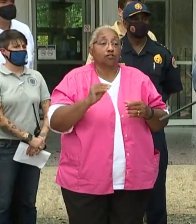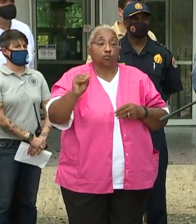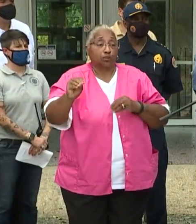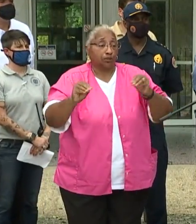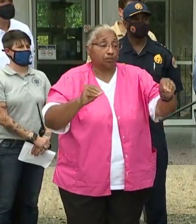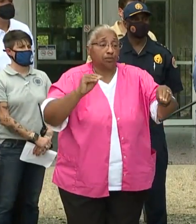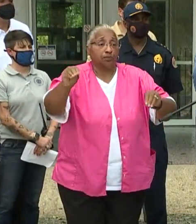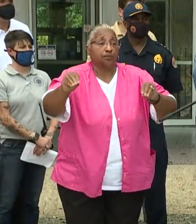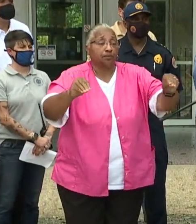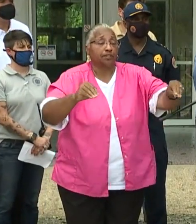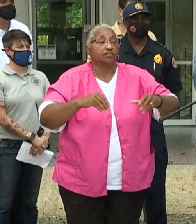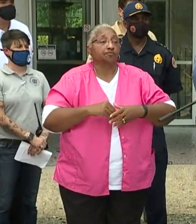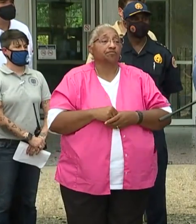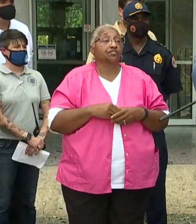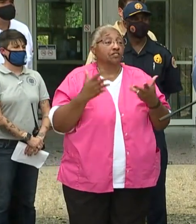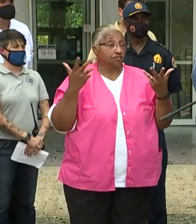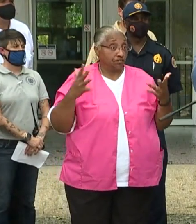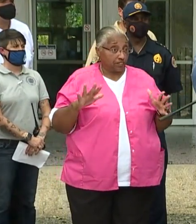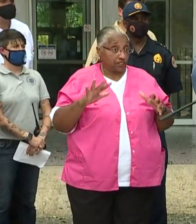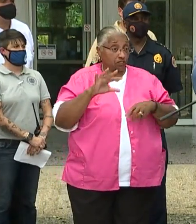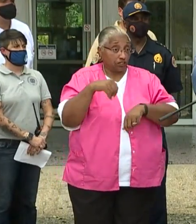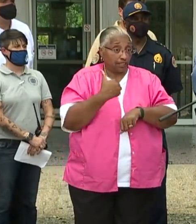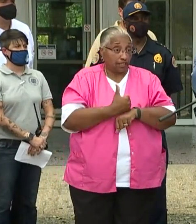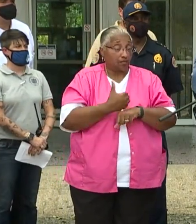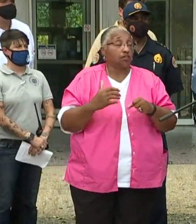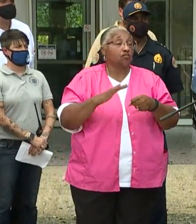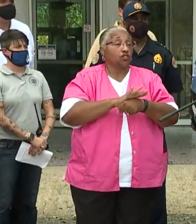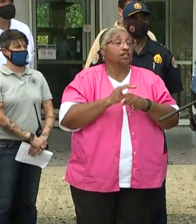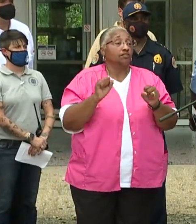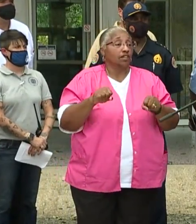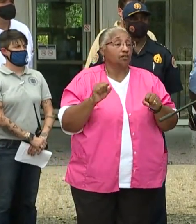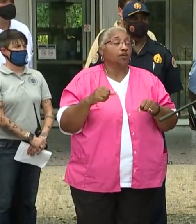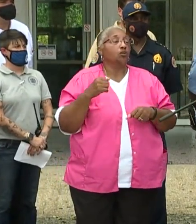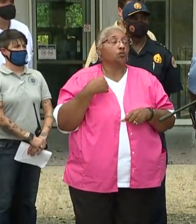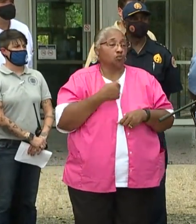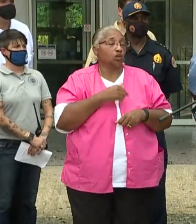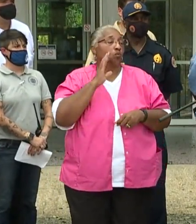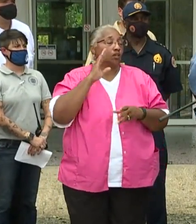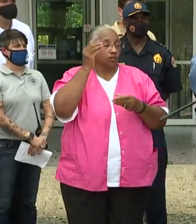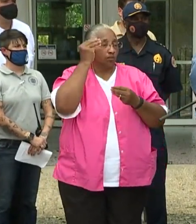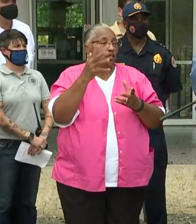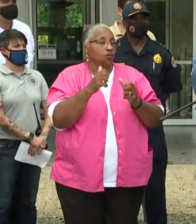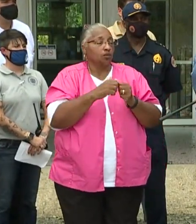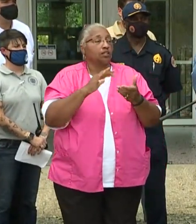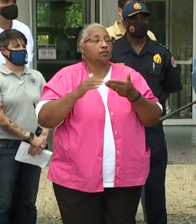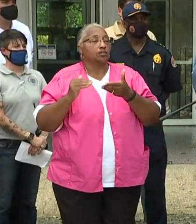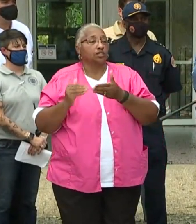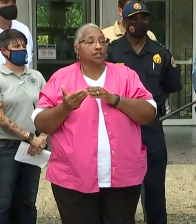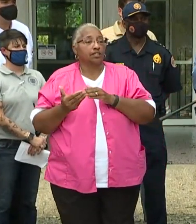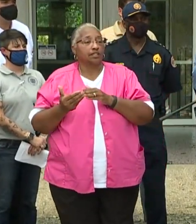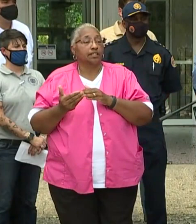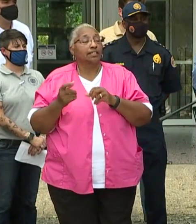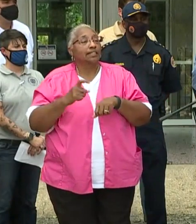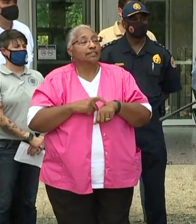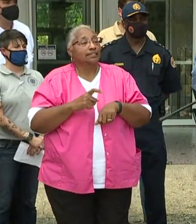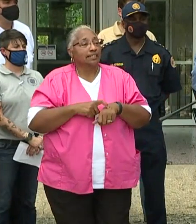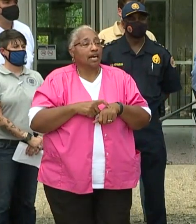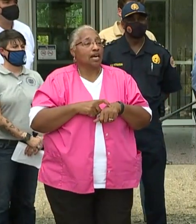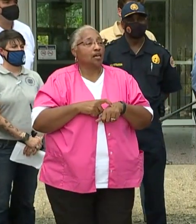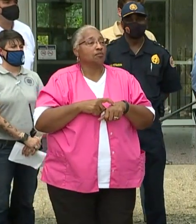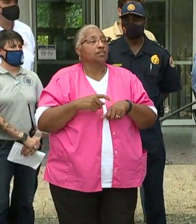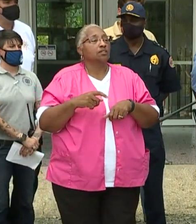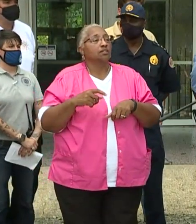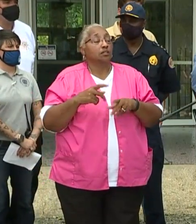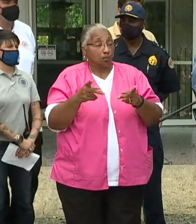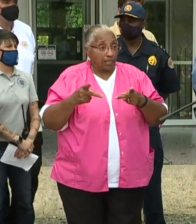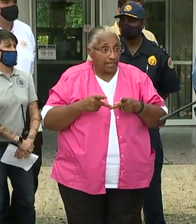that's going on now. Once that's set up, fully available, we will communicate effectively with the community in terms of where they need to go to